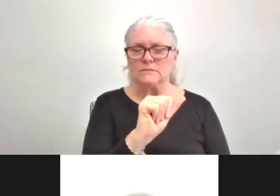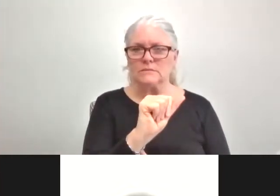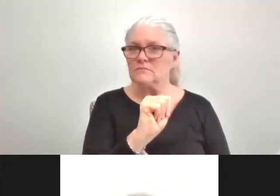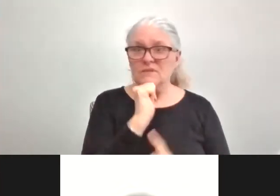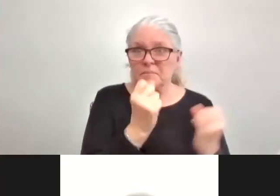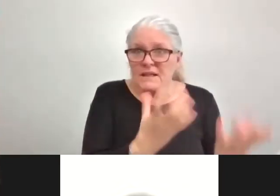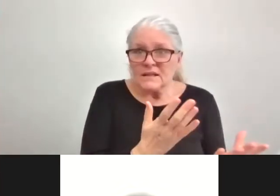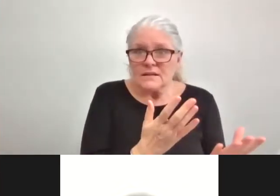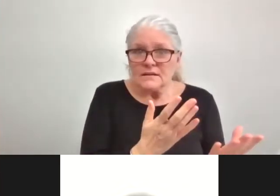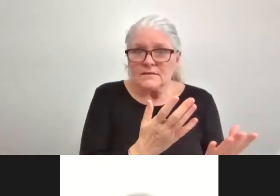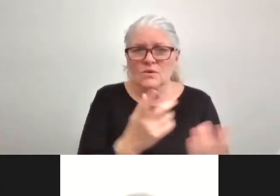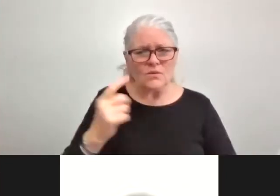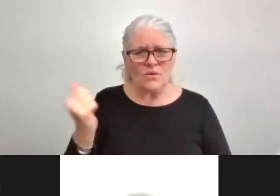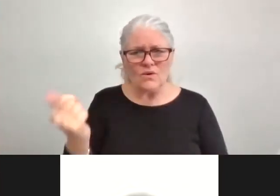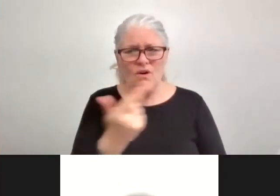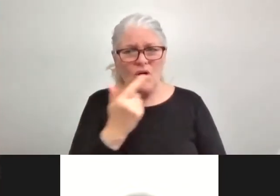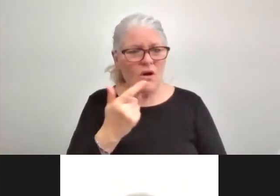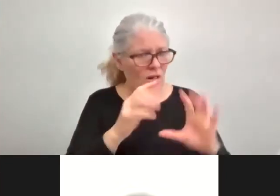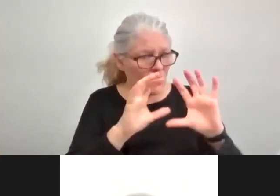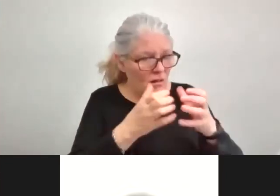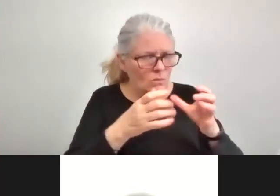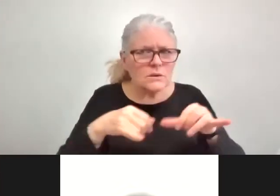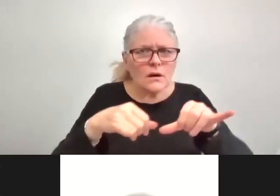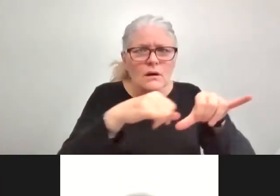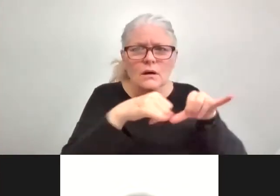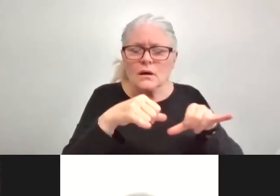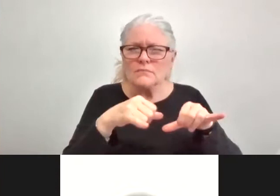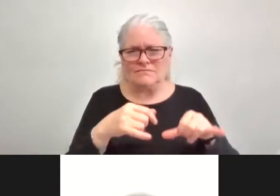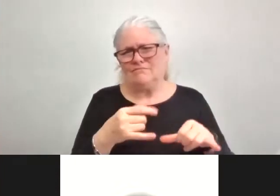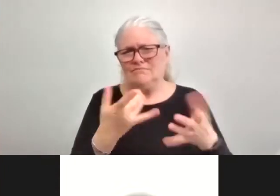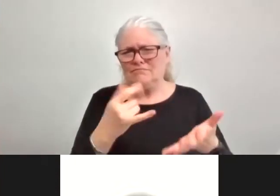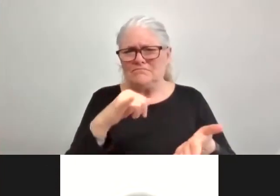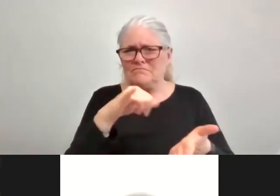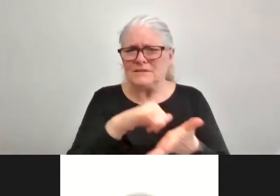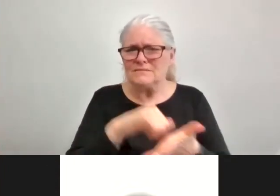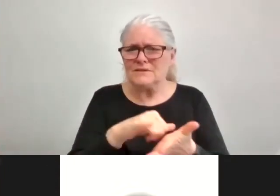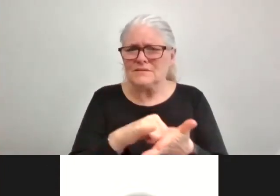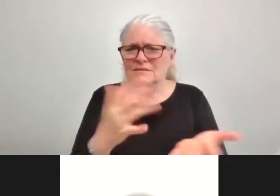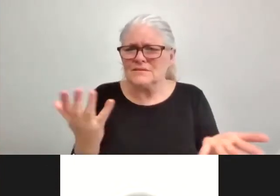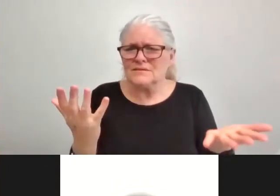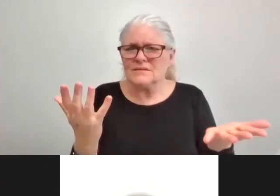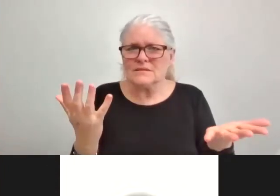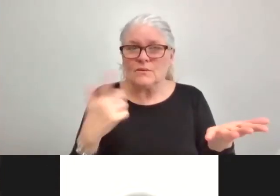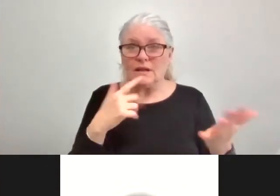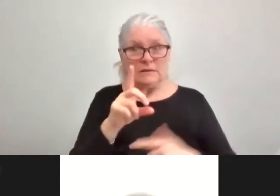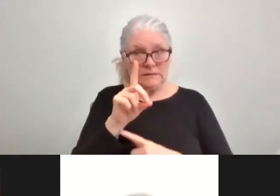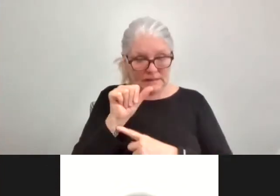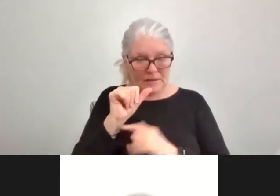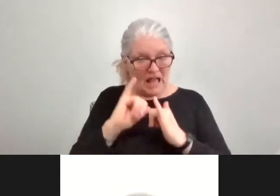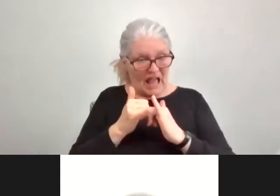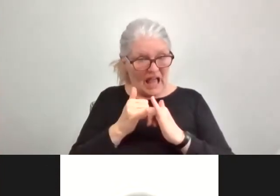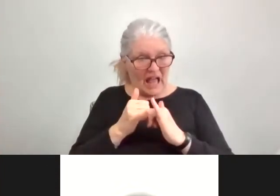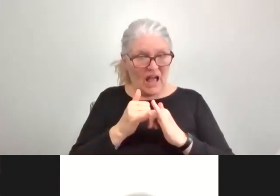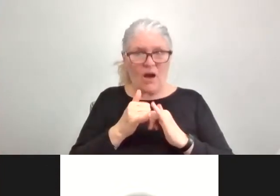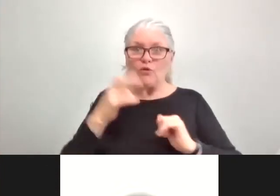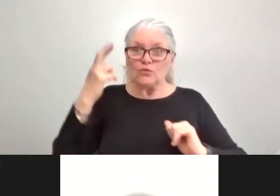So the idea that we're all this one way, despite having gotten to disability in various ways, doesn't make